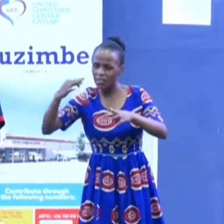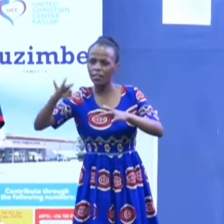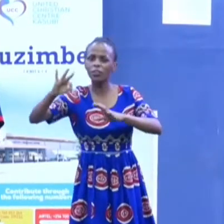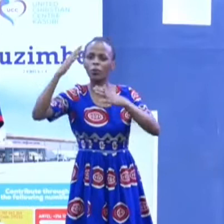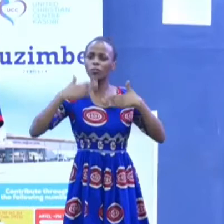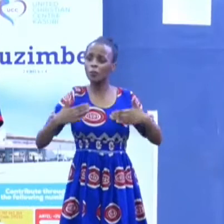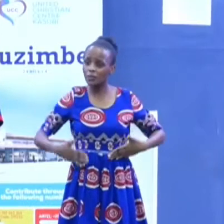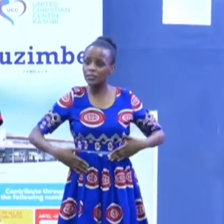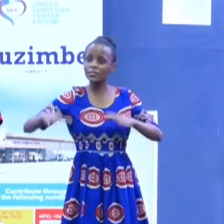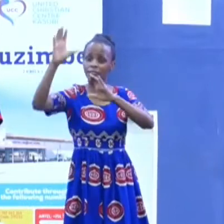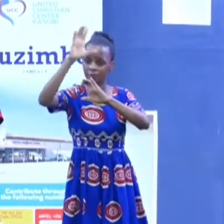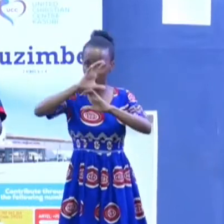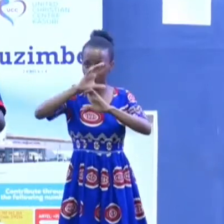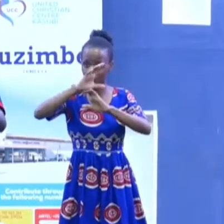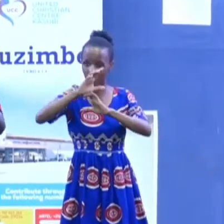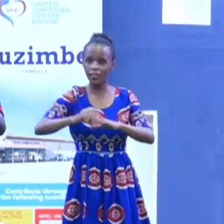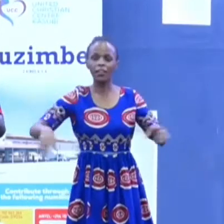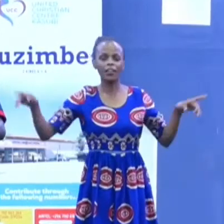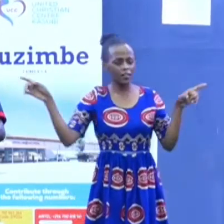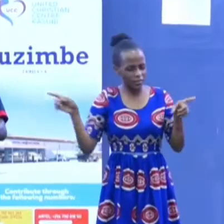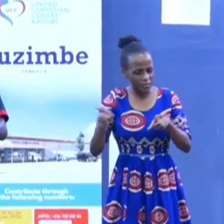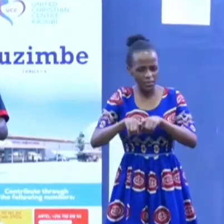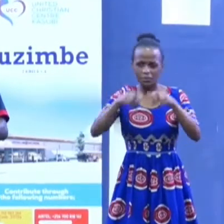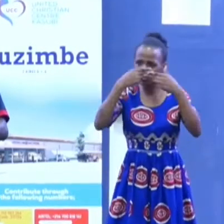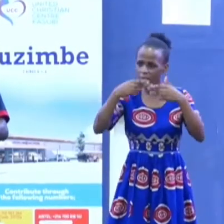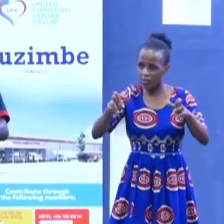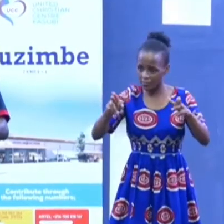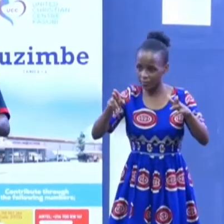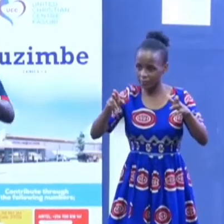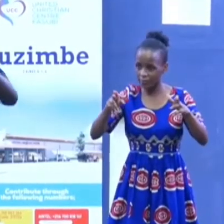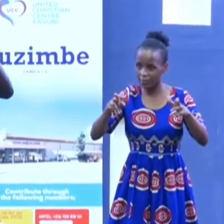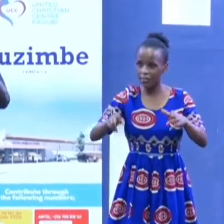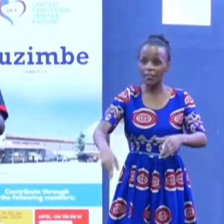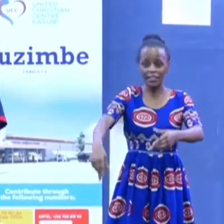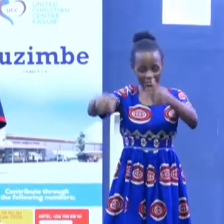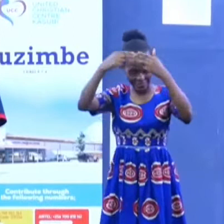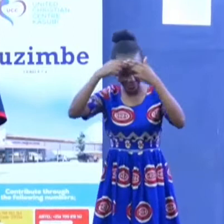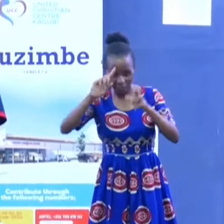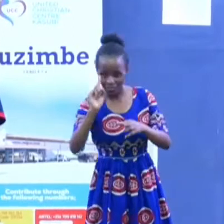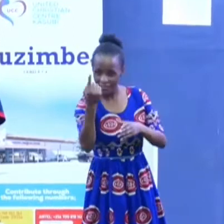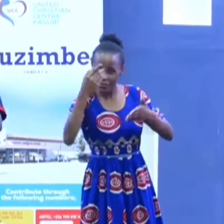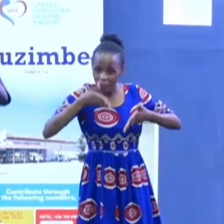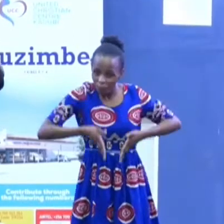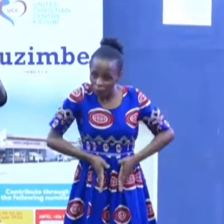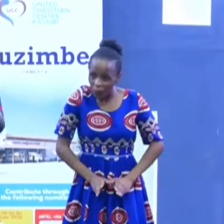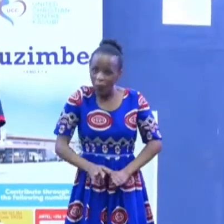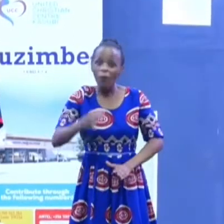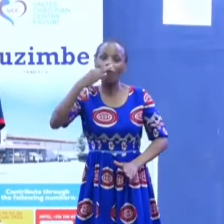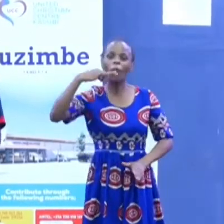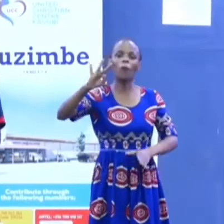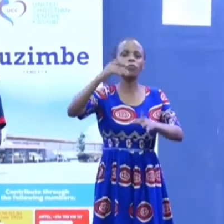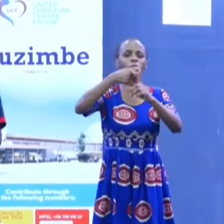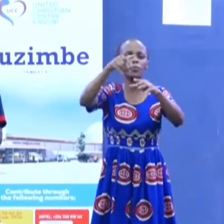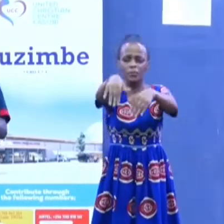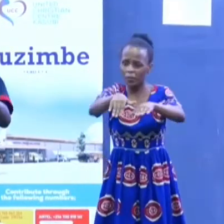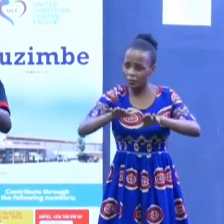the head of the body, the church, who is the beginning, the firstborn from